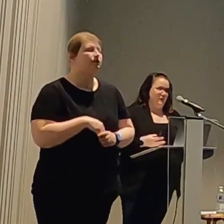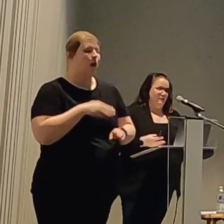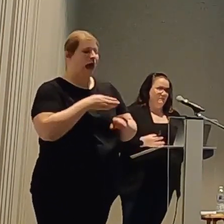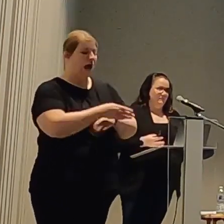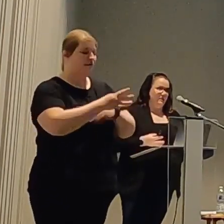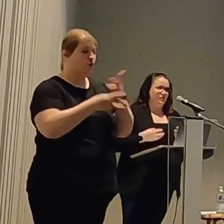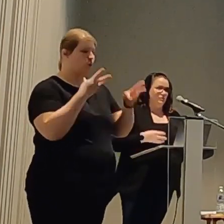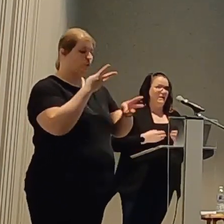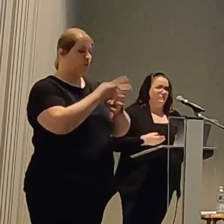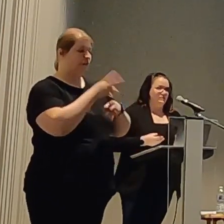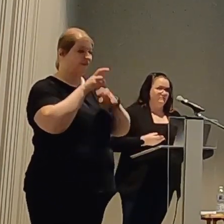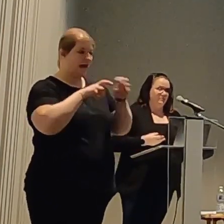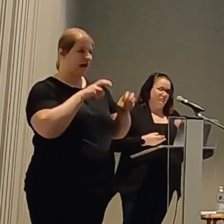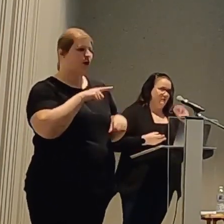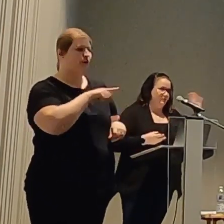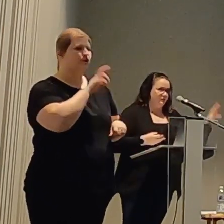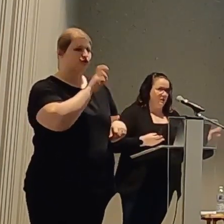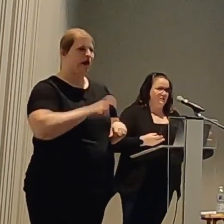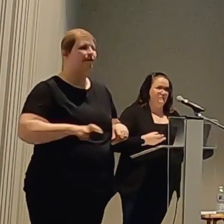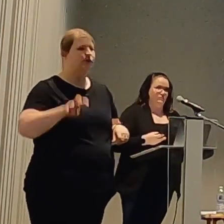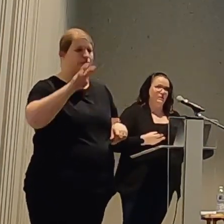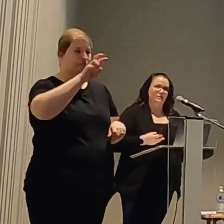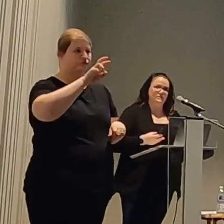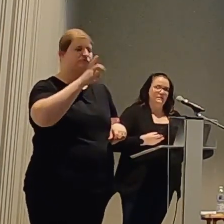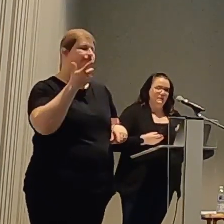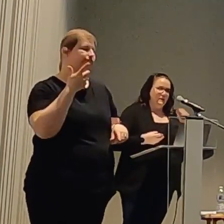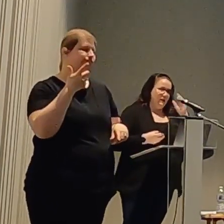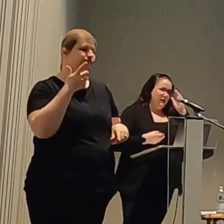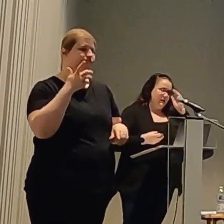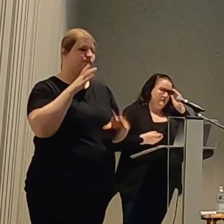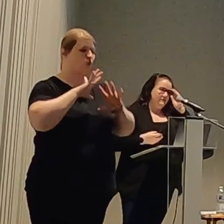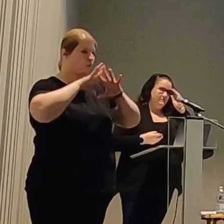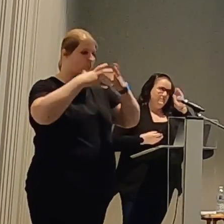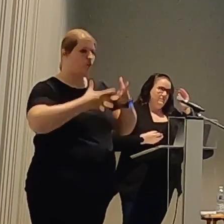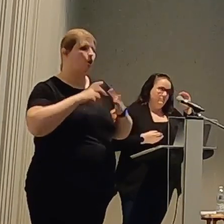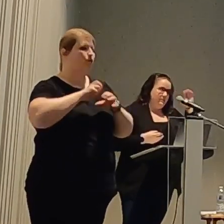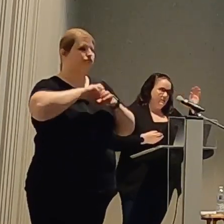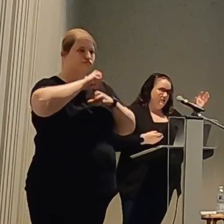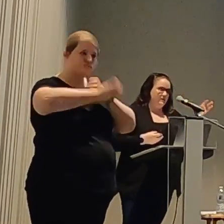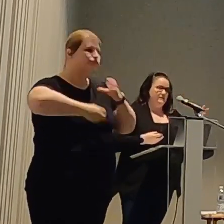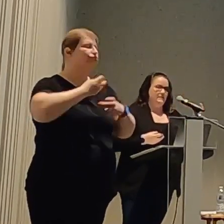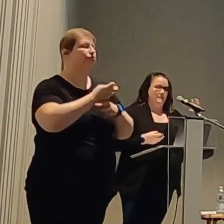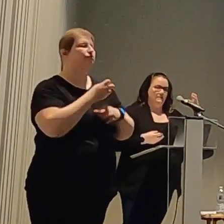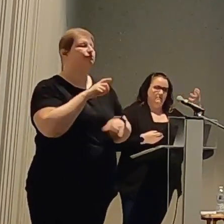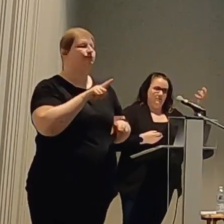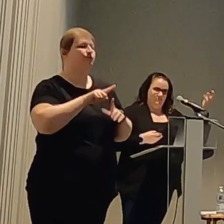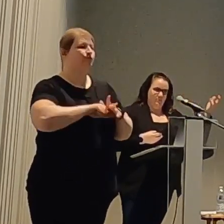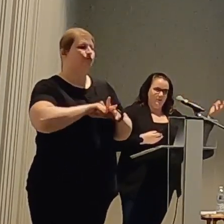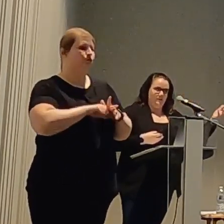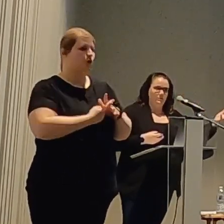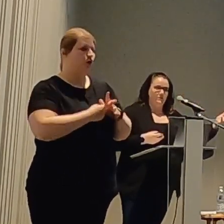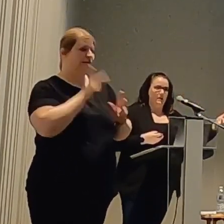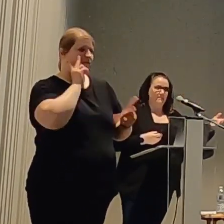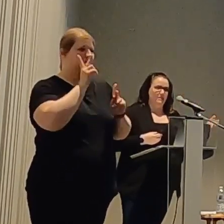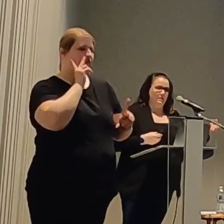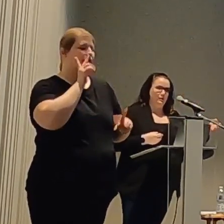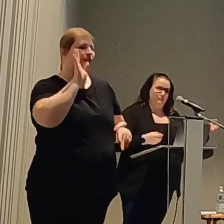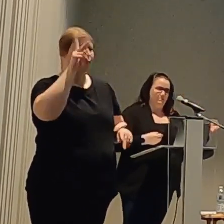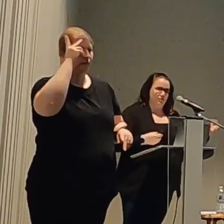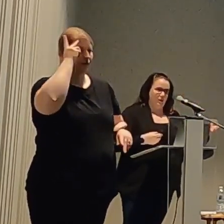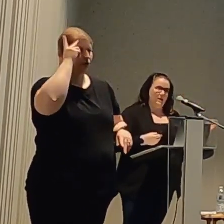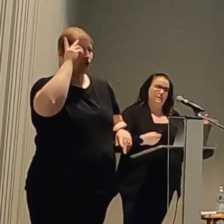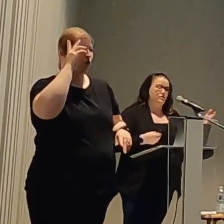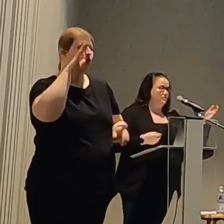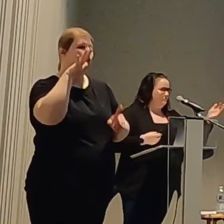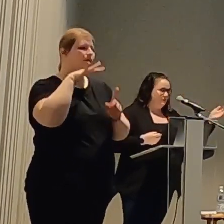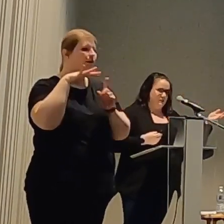World's Fair, it traveled across the world, and we start to see the political climate in